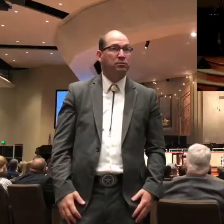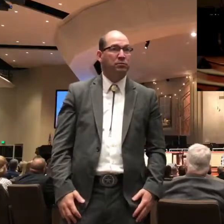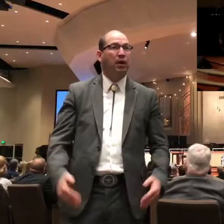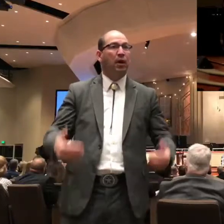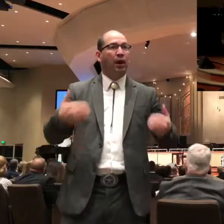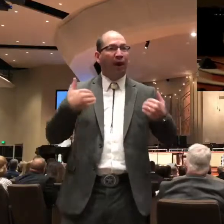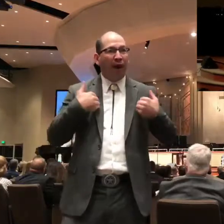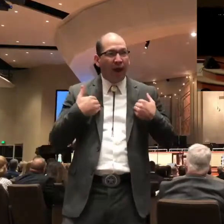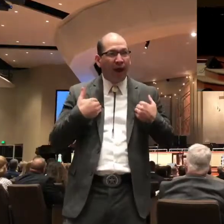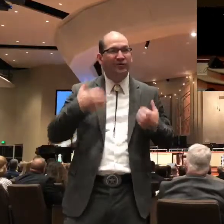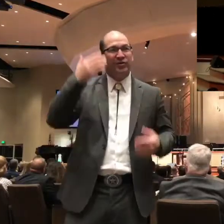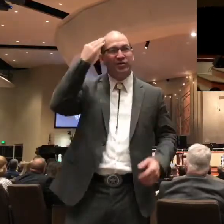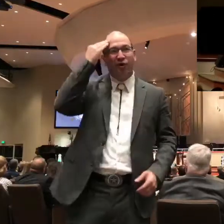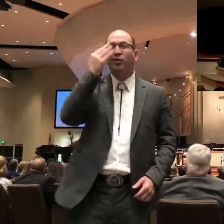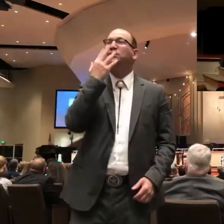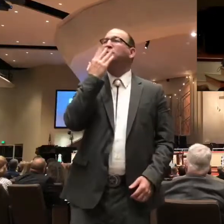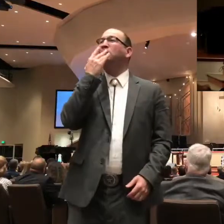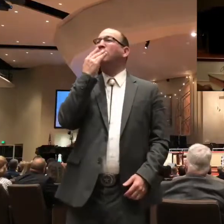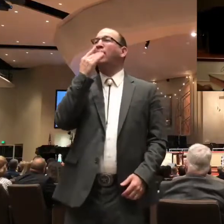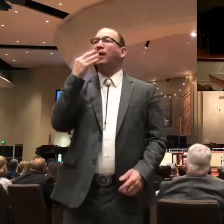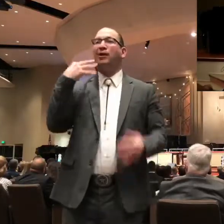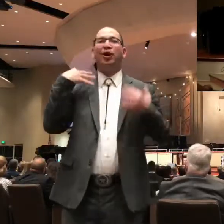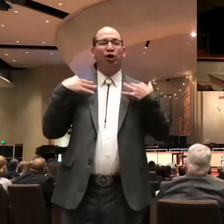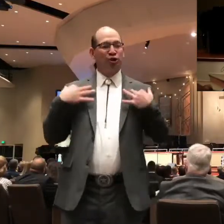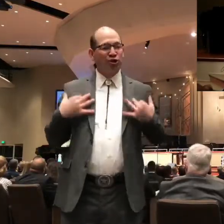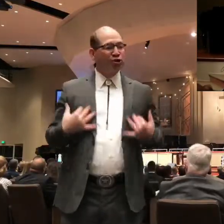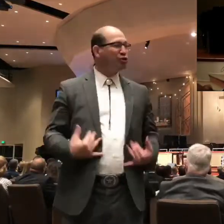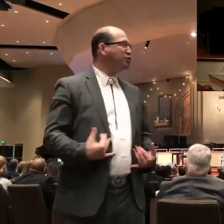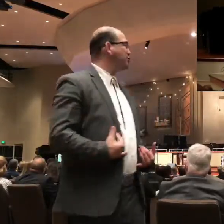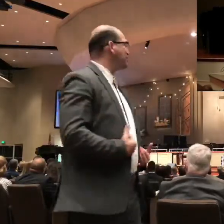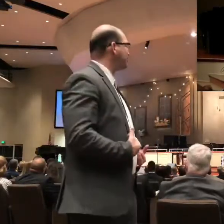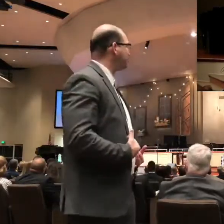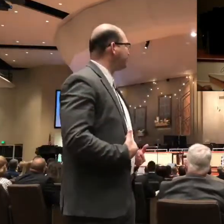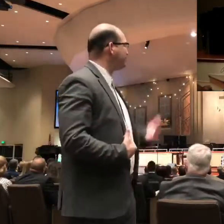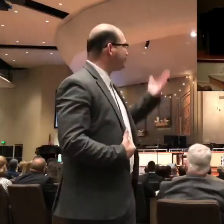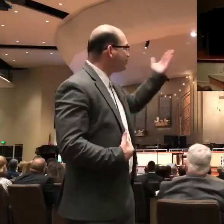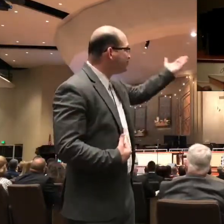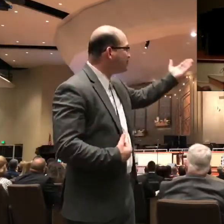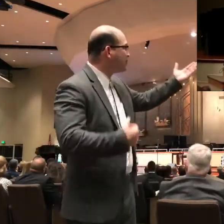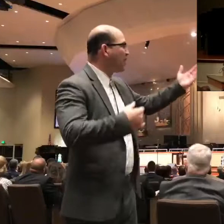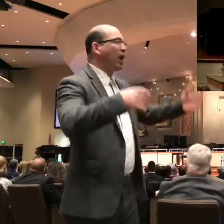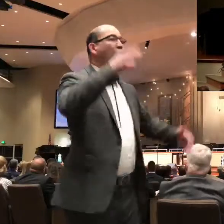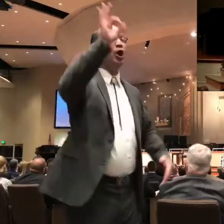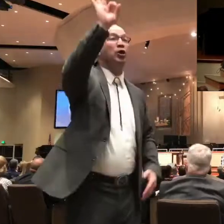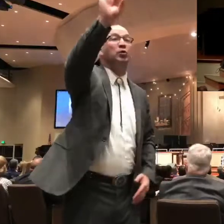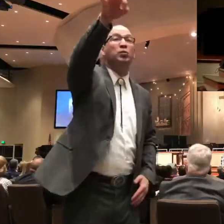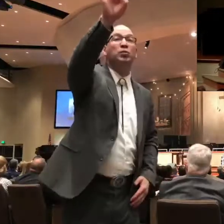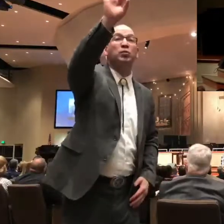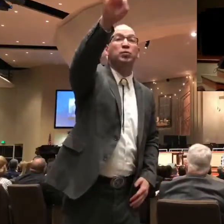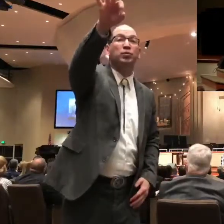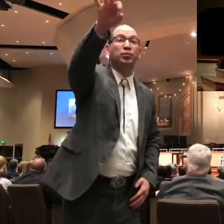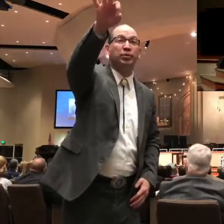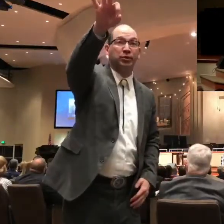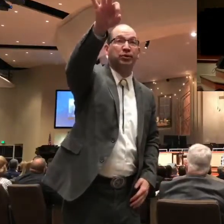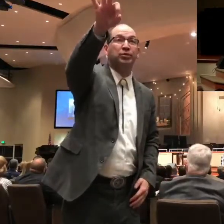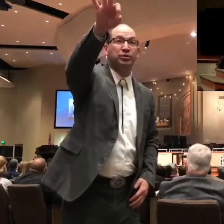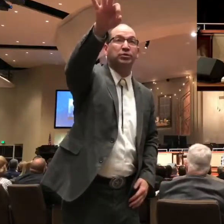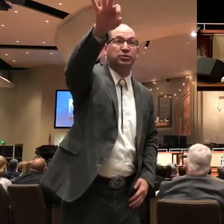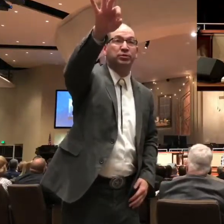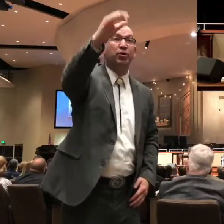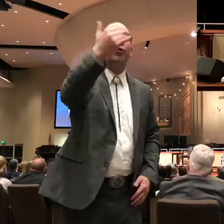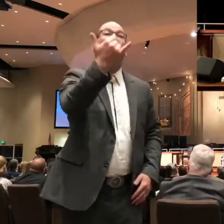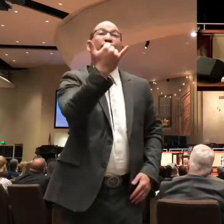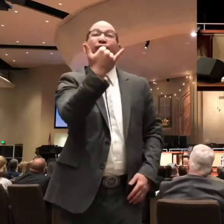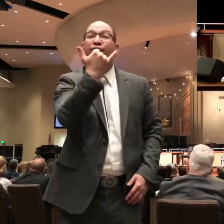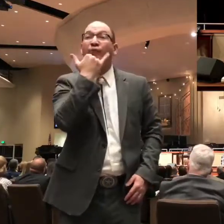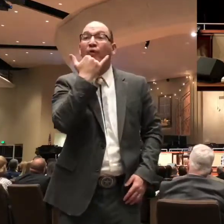multicolored, various different outfits as they preach a false and damnable doctrine, as